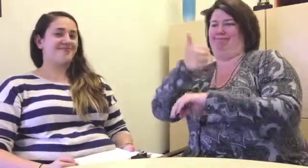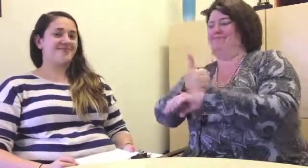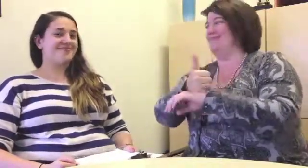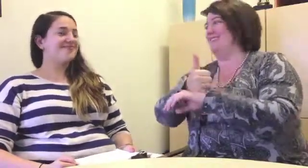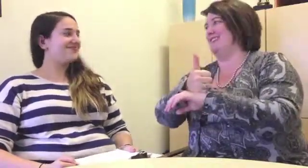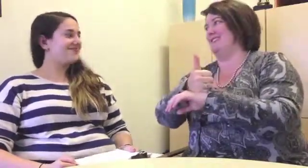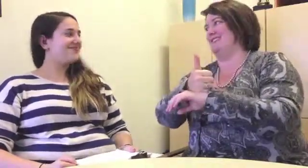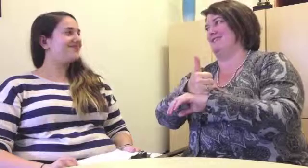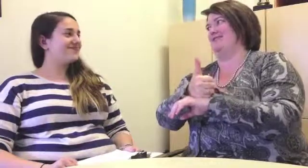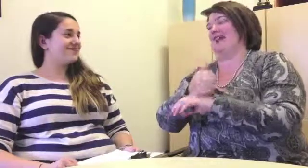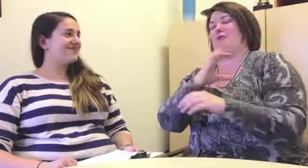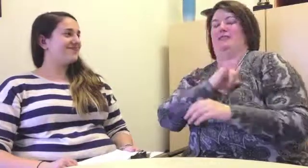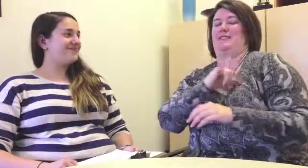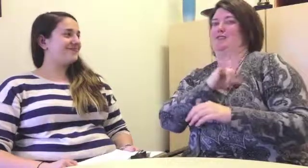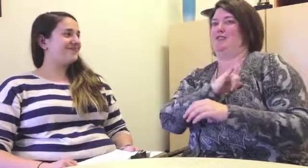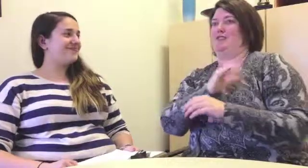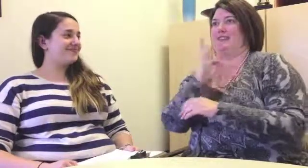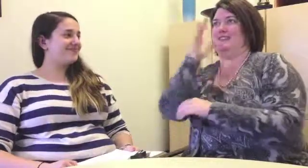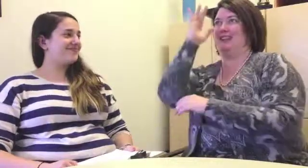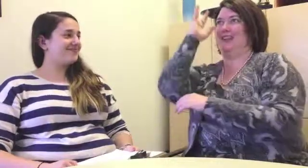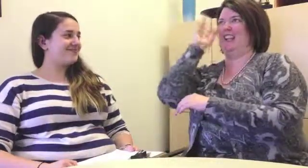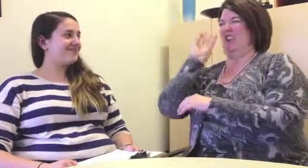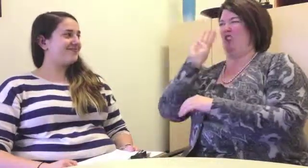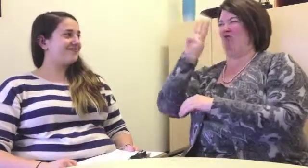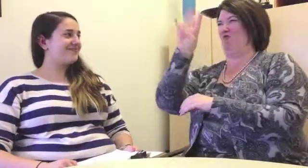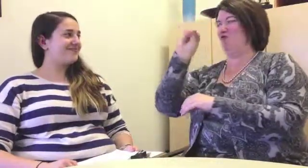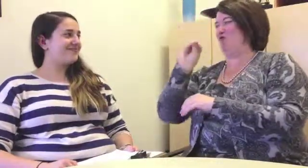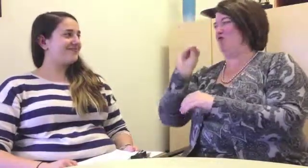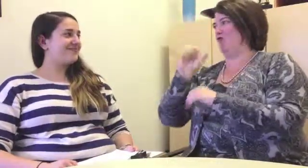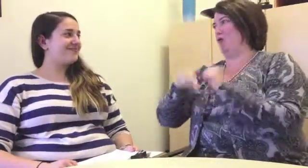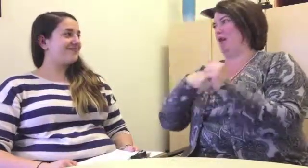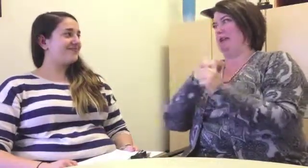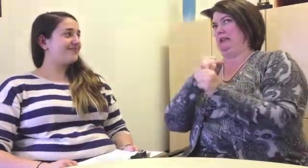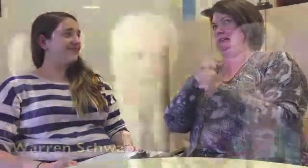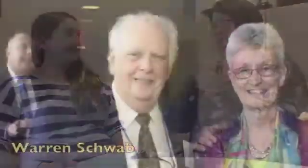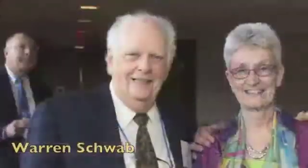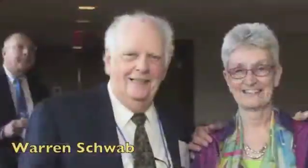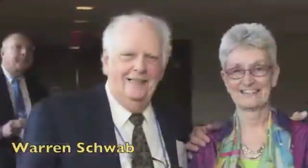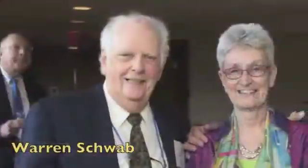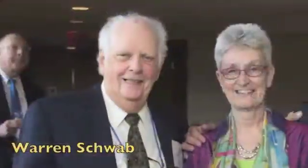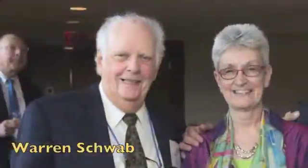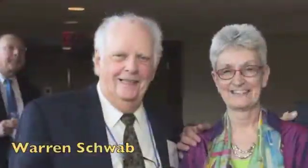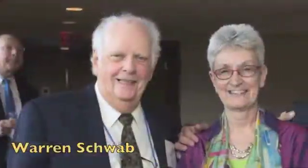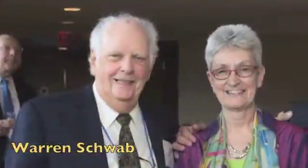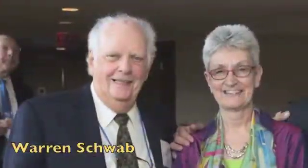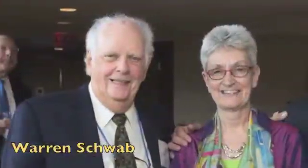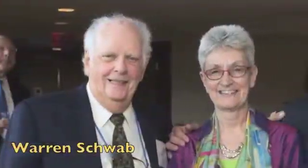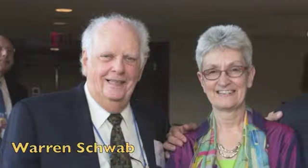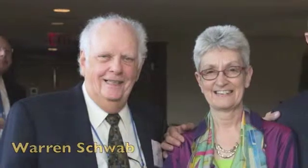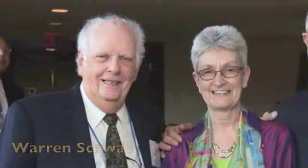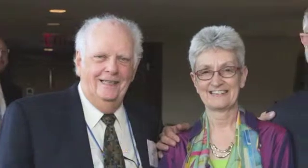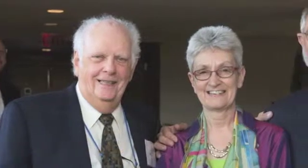Warren Schwab, and he is the founder of the Learning Center for over 40 years ago.